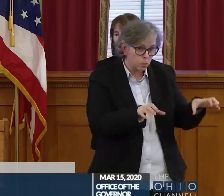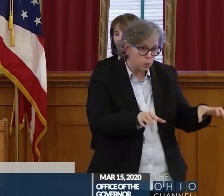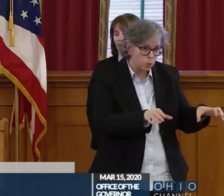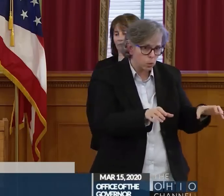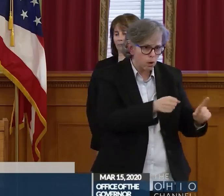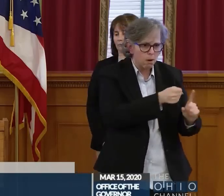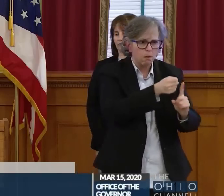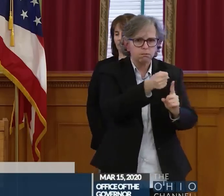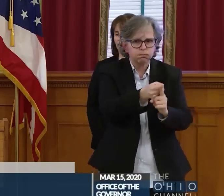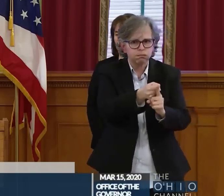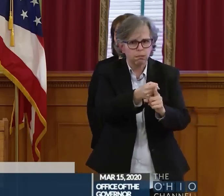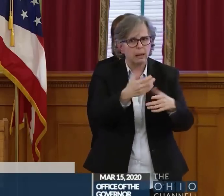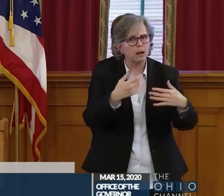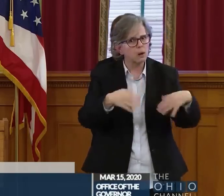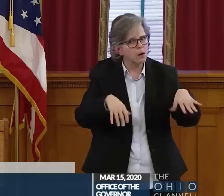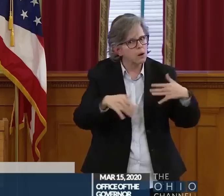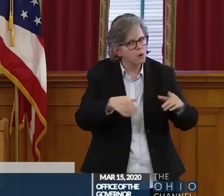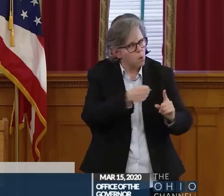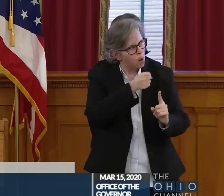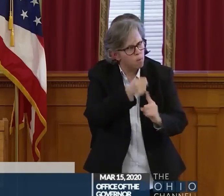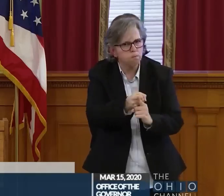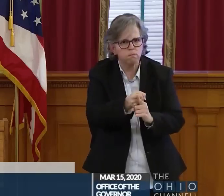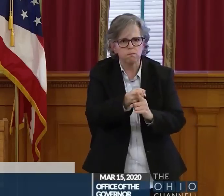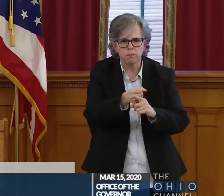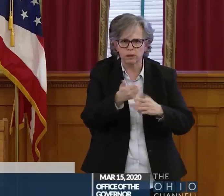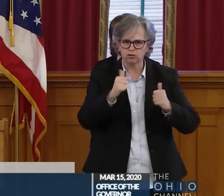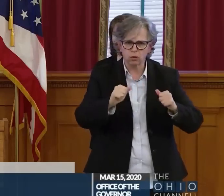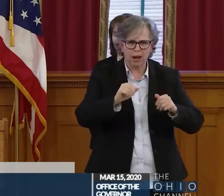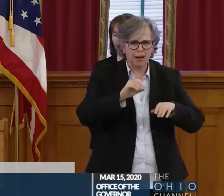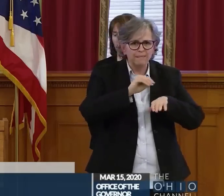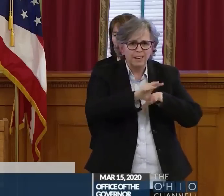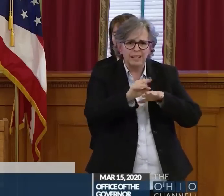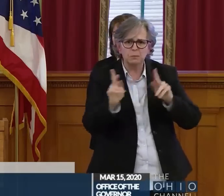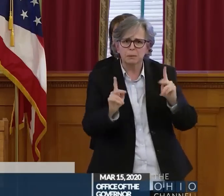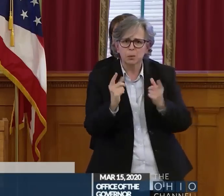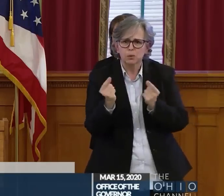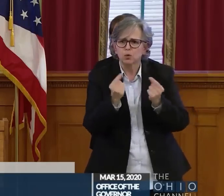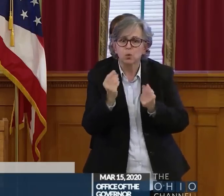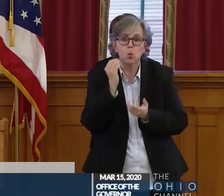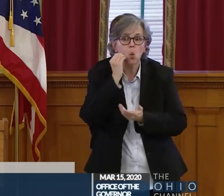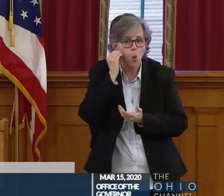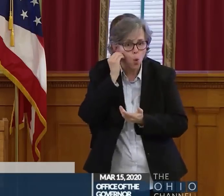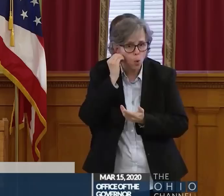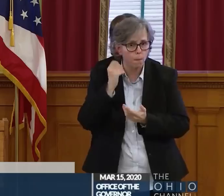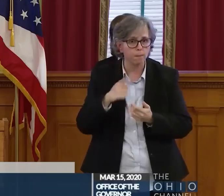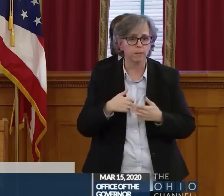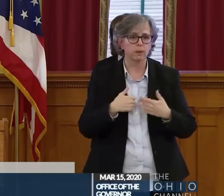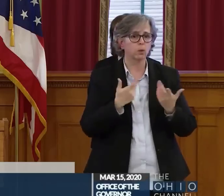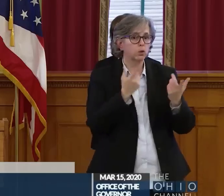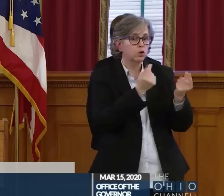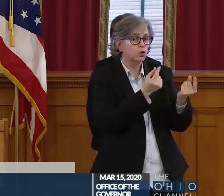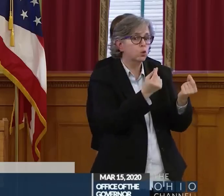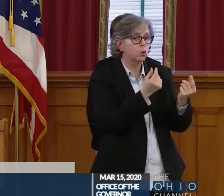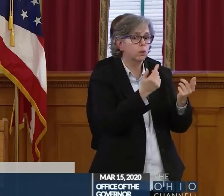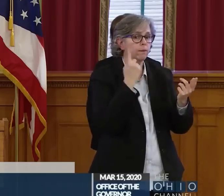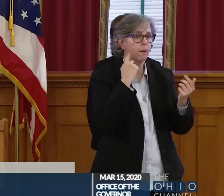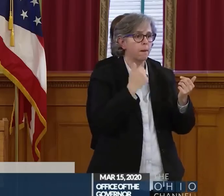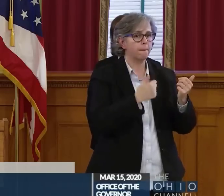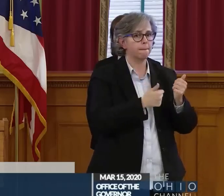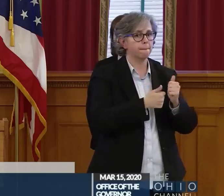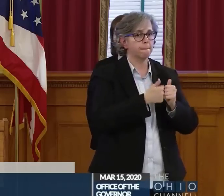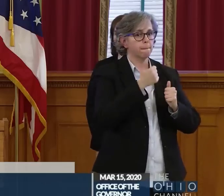folks, what you can do at home and what we need to do for the most vulnerable among us. So